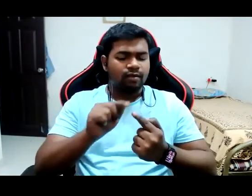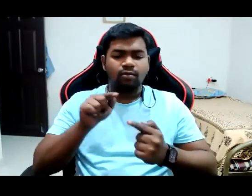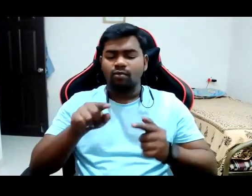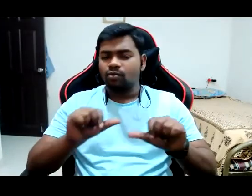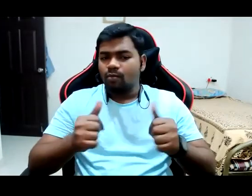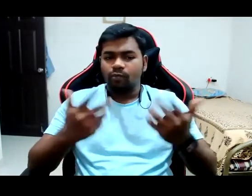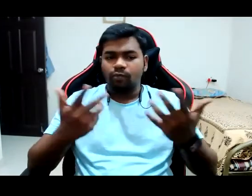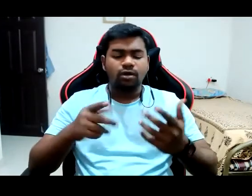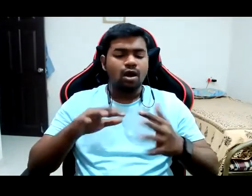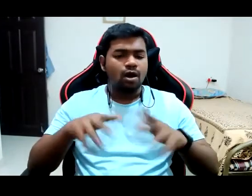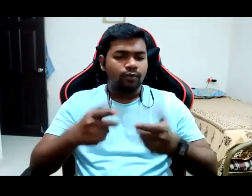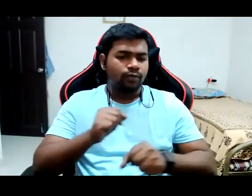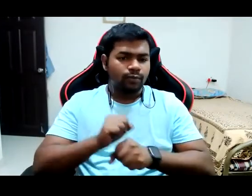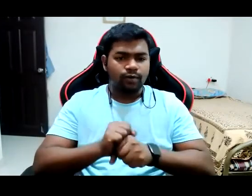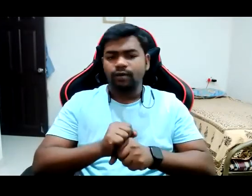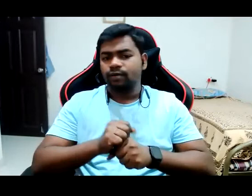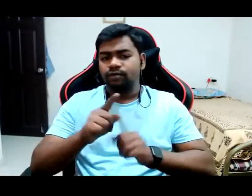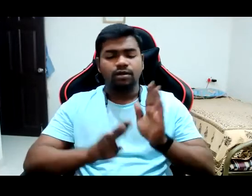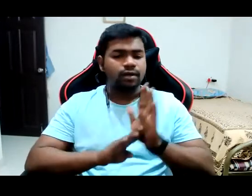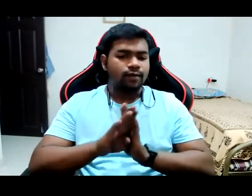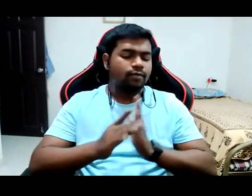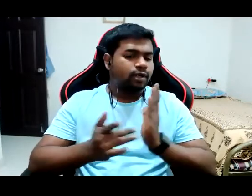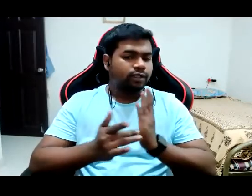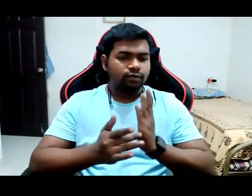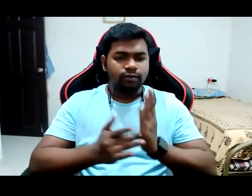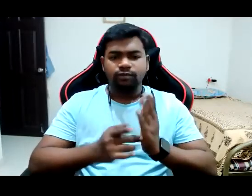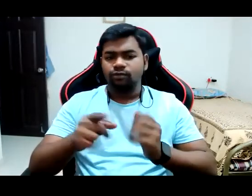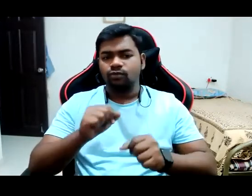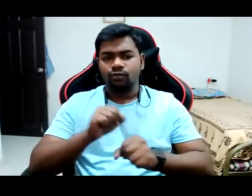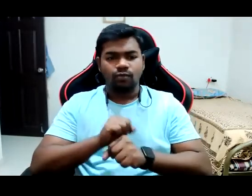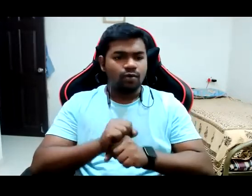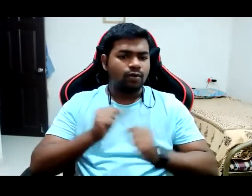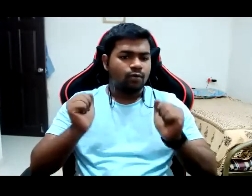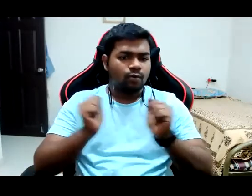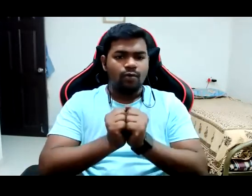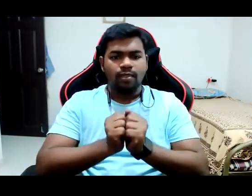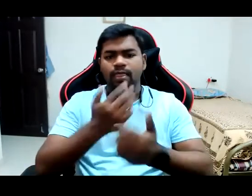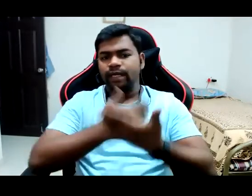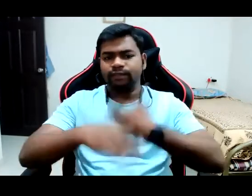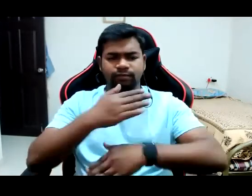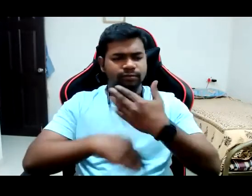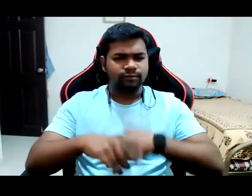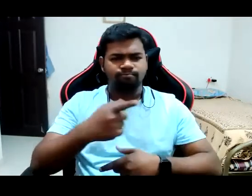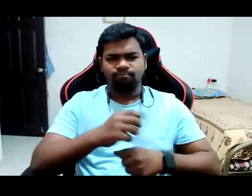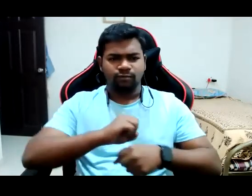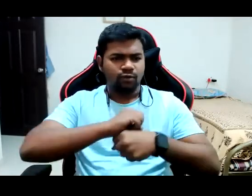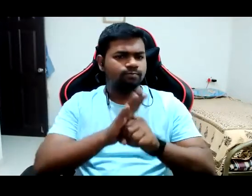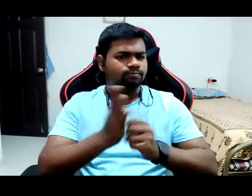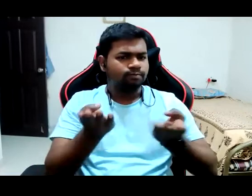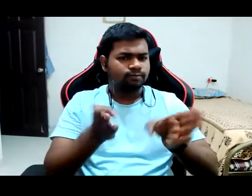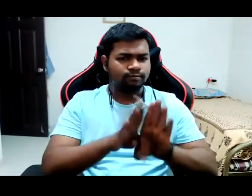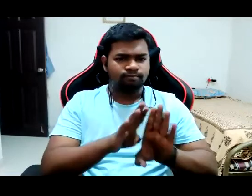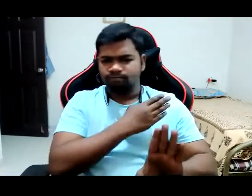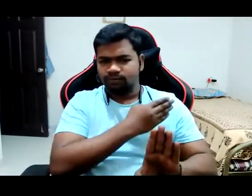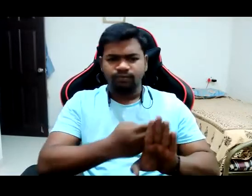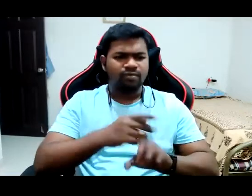to basically develop technologies that can help people with disabilities, especially given COVID-19 and all of the challenges that we are